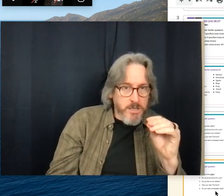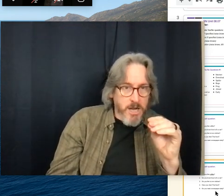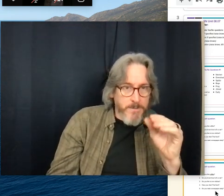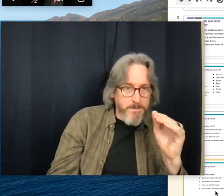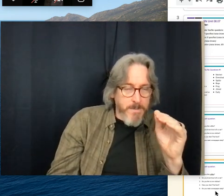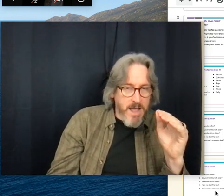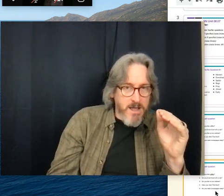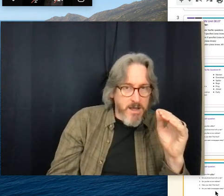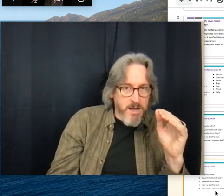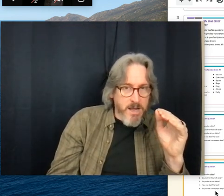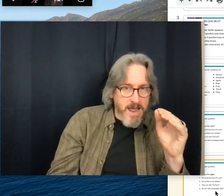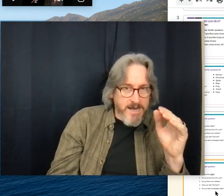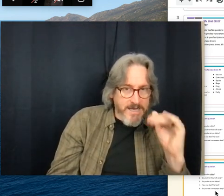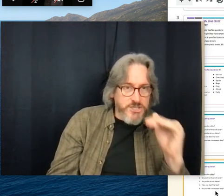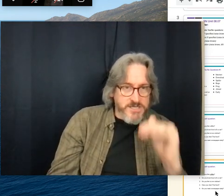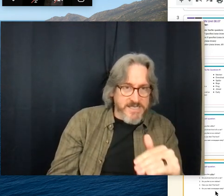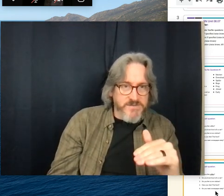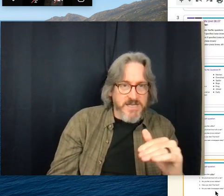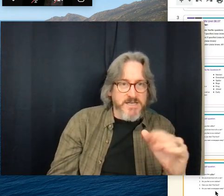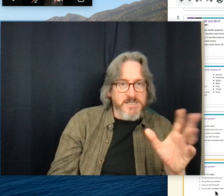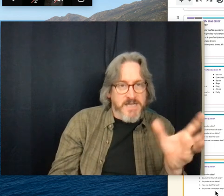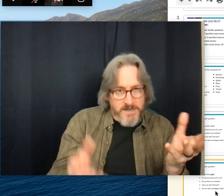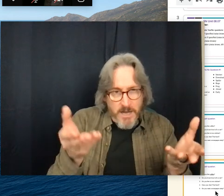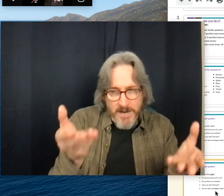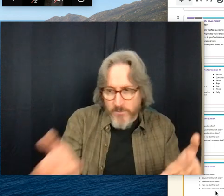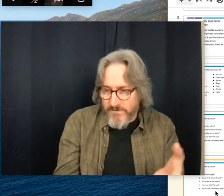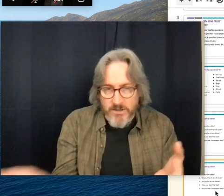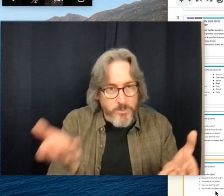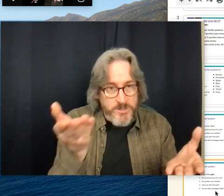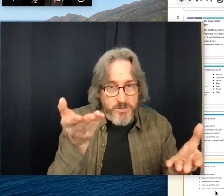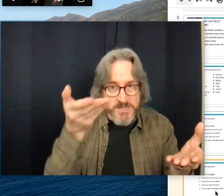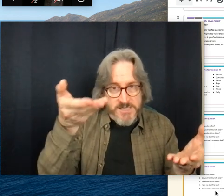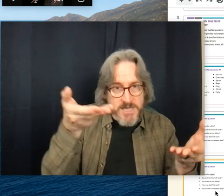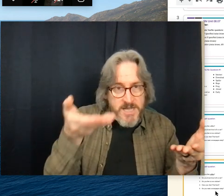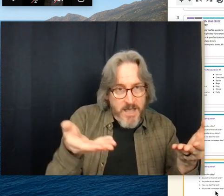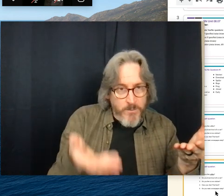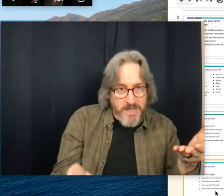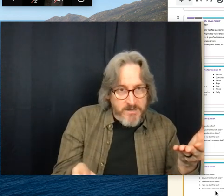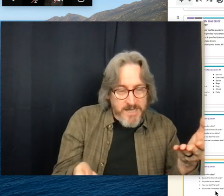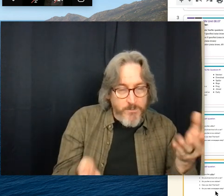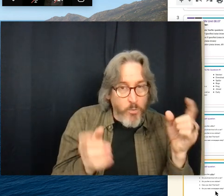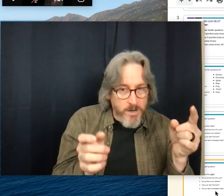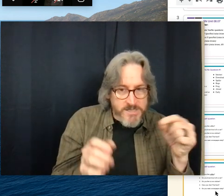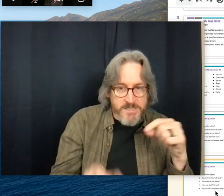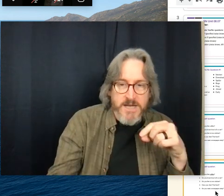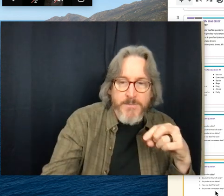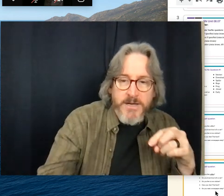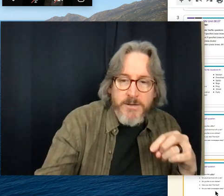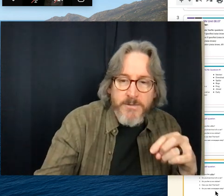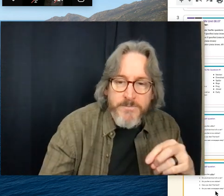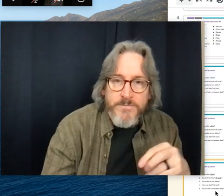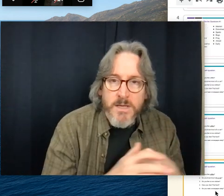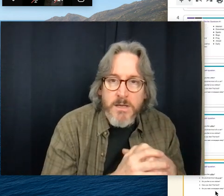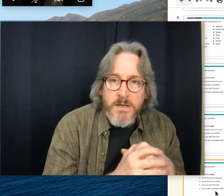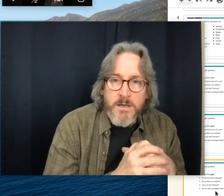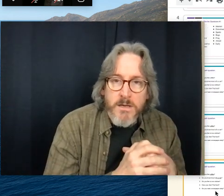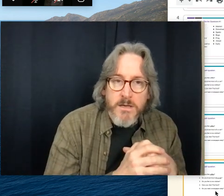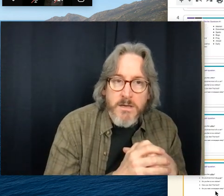look at each successive sentence, and I followed what the book does, and we label what is the topic.